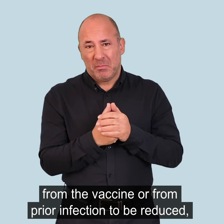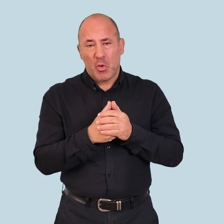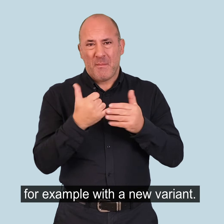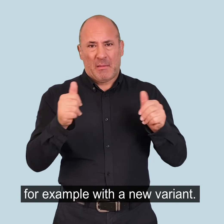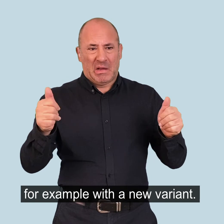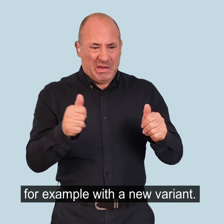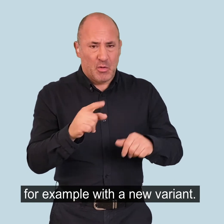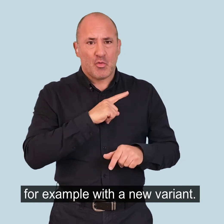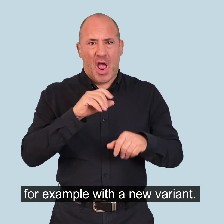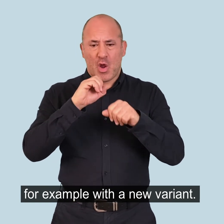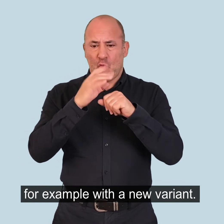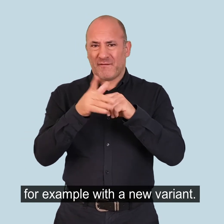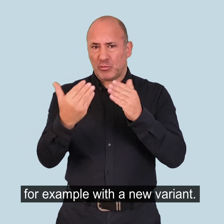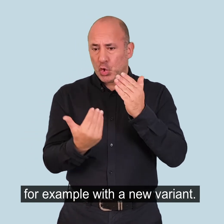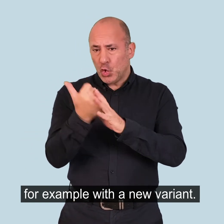For example, with a new variant.